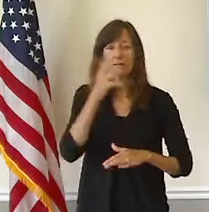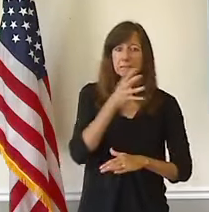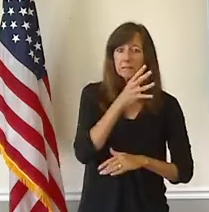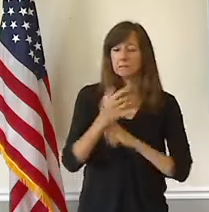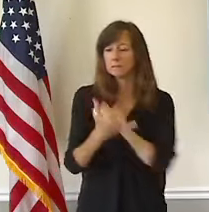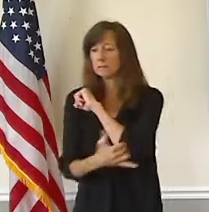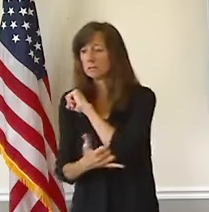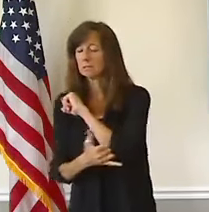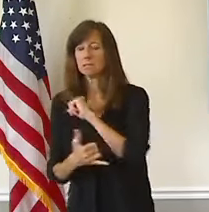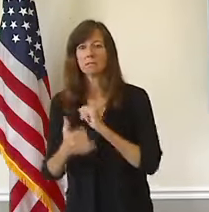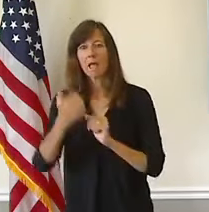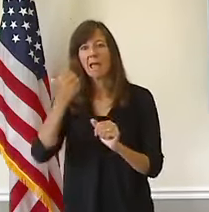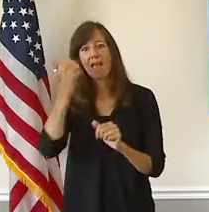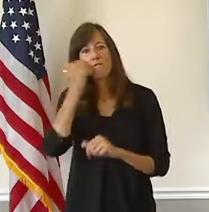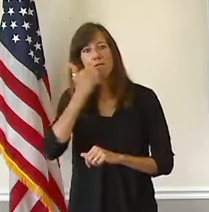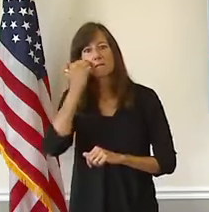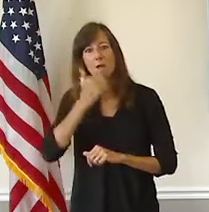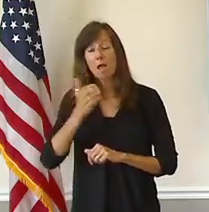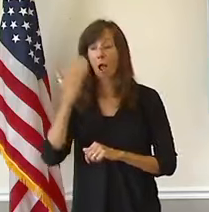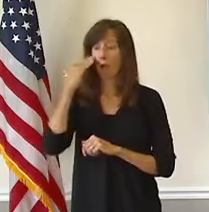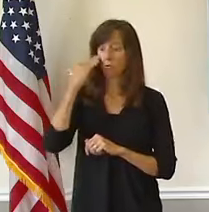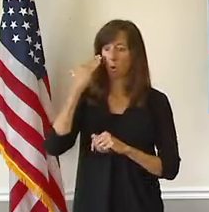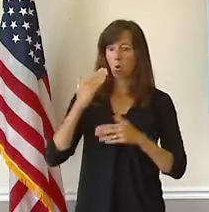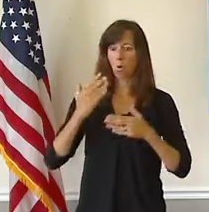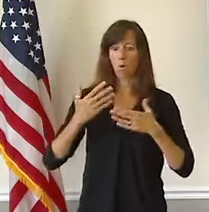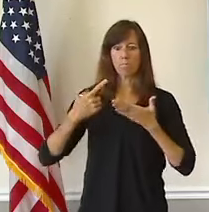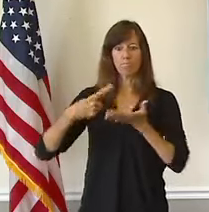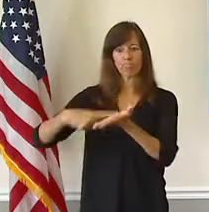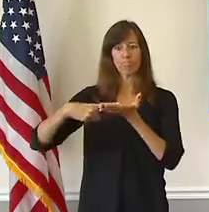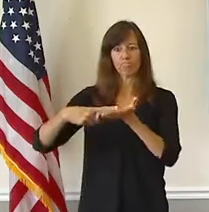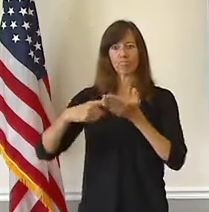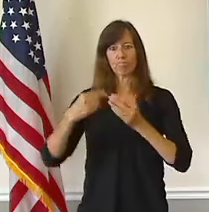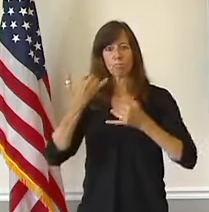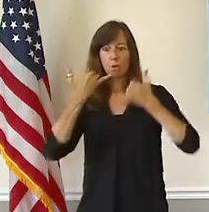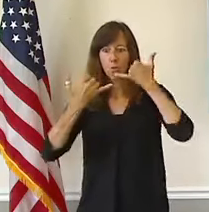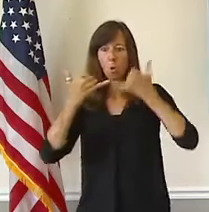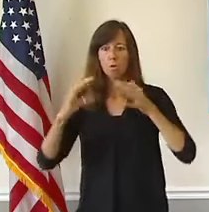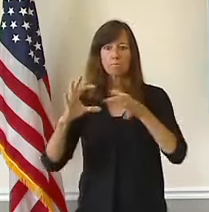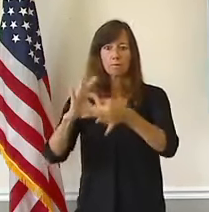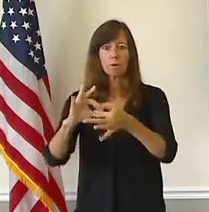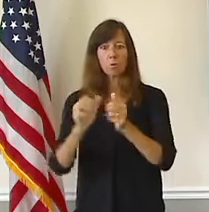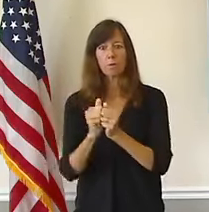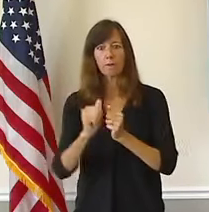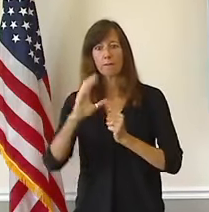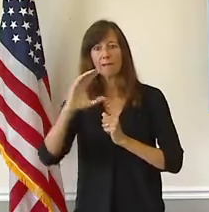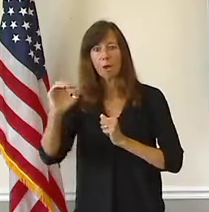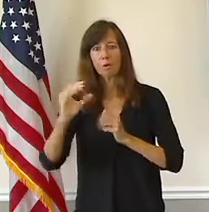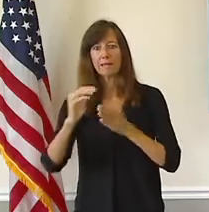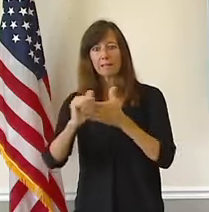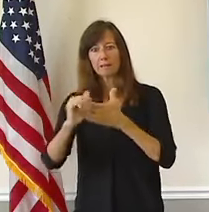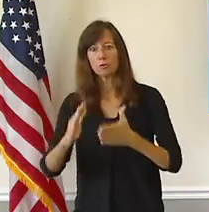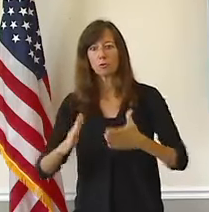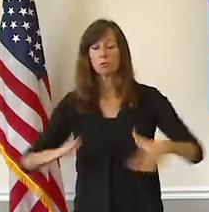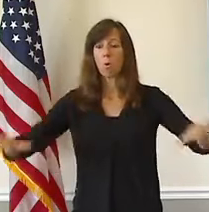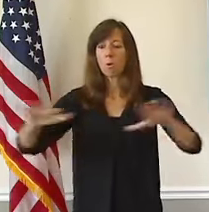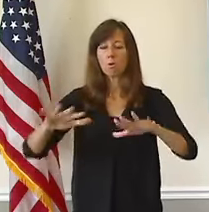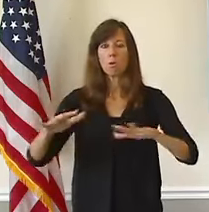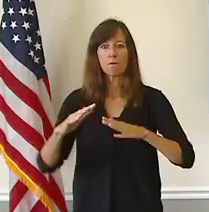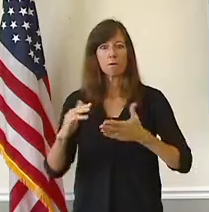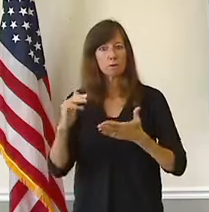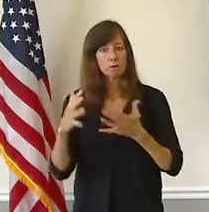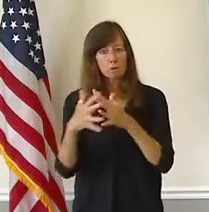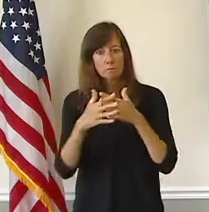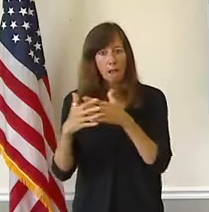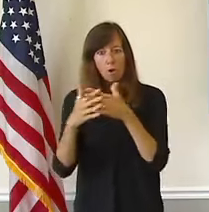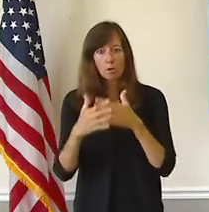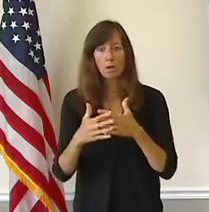this because I'm on the calls with county leaders across America, and they're all facing the same challenge. It is easy to blame somebody else, but we have